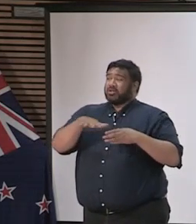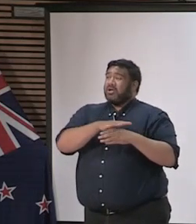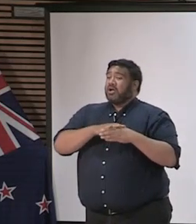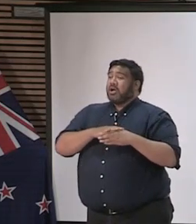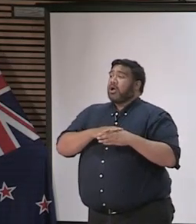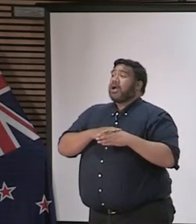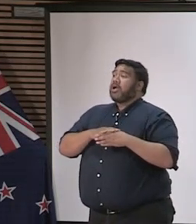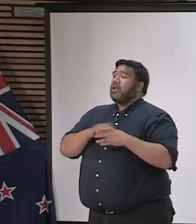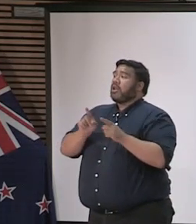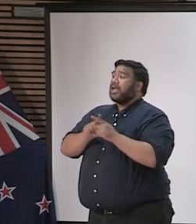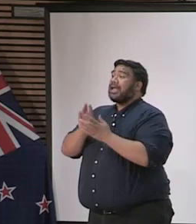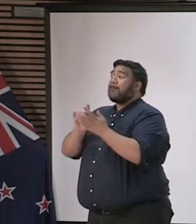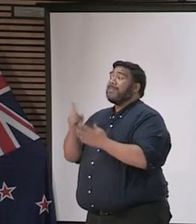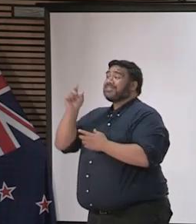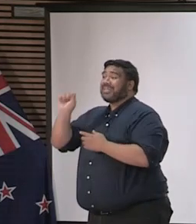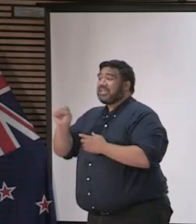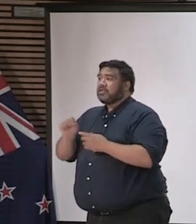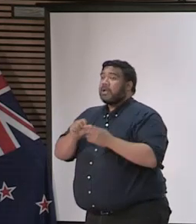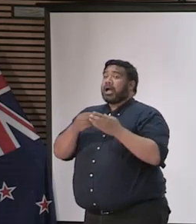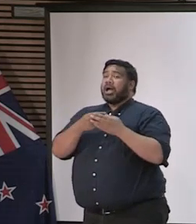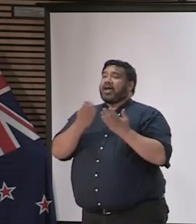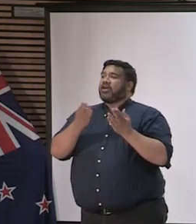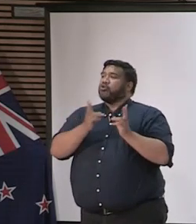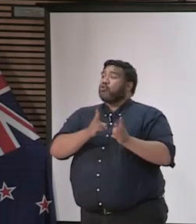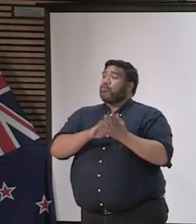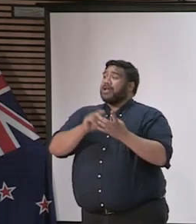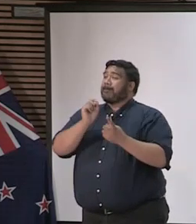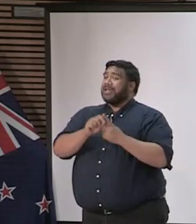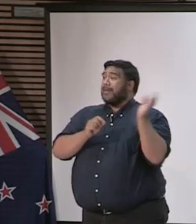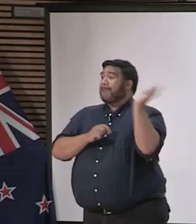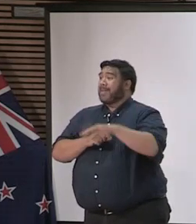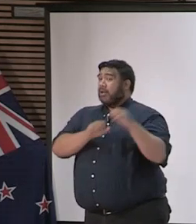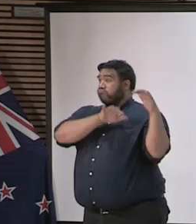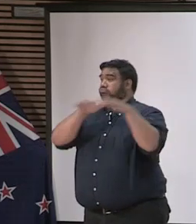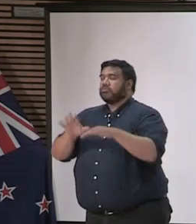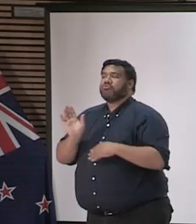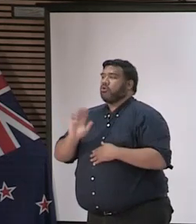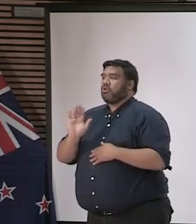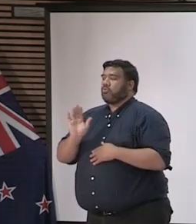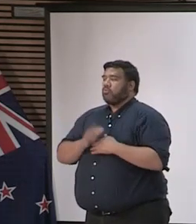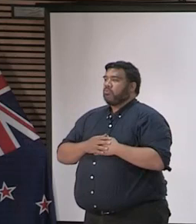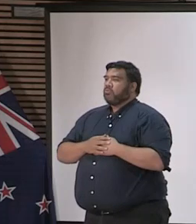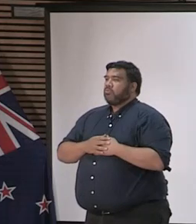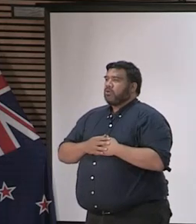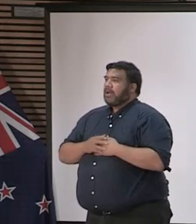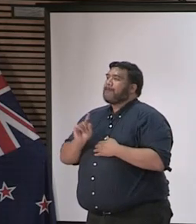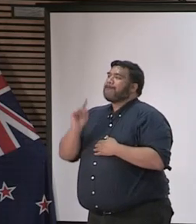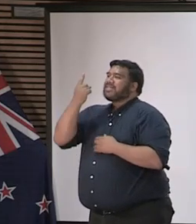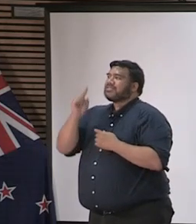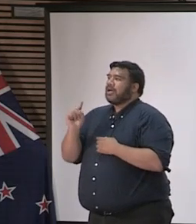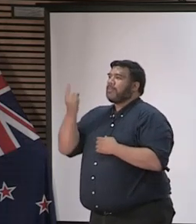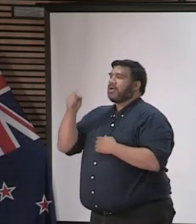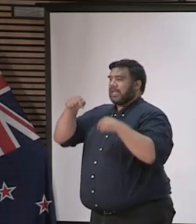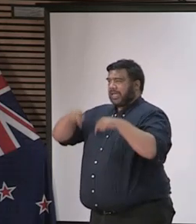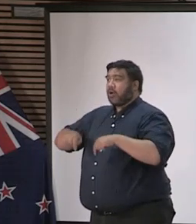this time. We're keeping in contact with our backbench using Zoom and everything else. We will have ministers here who need to answer